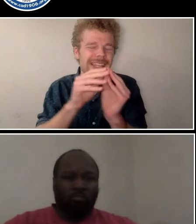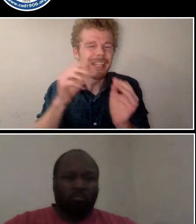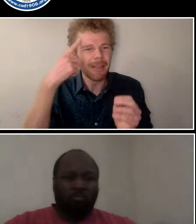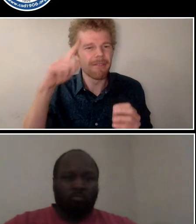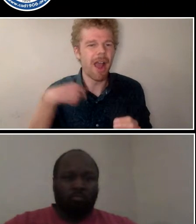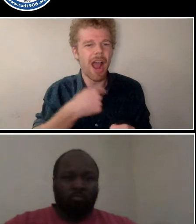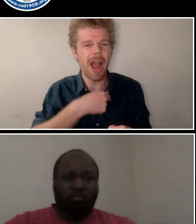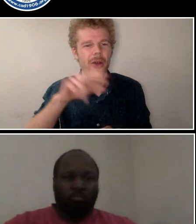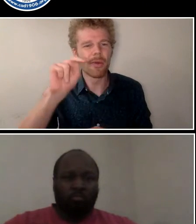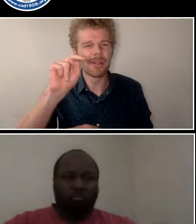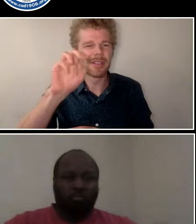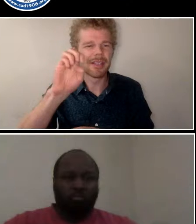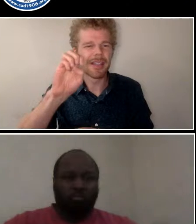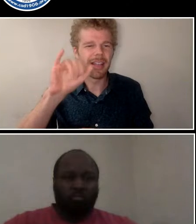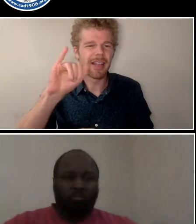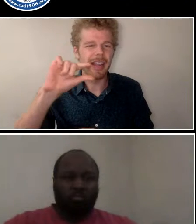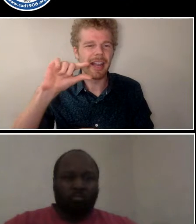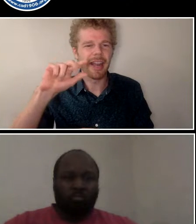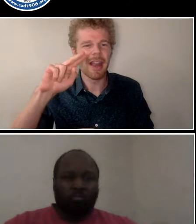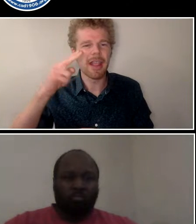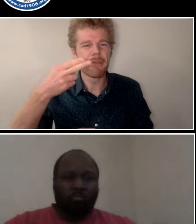probably know the H Street corridor.